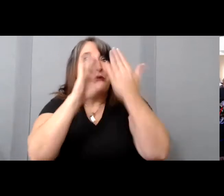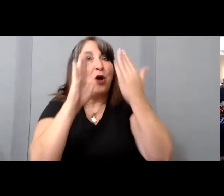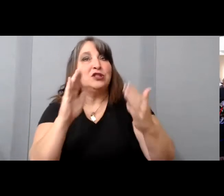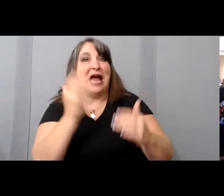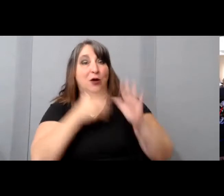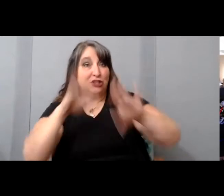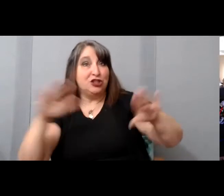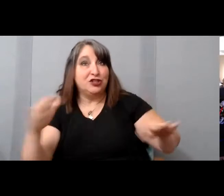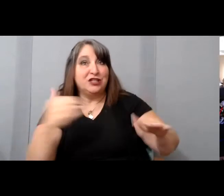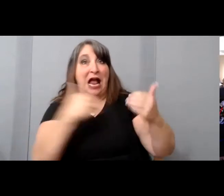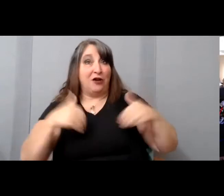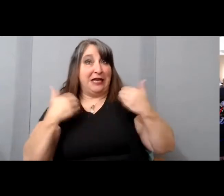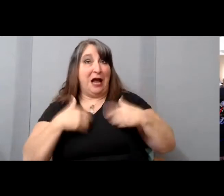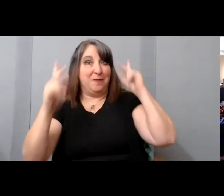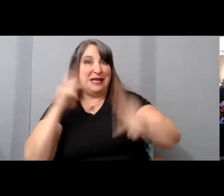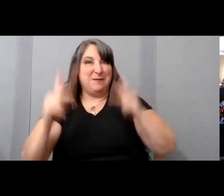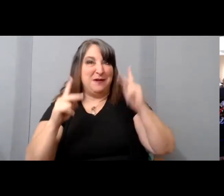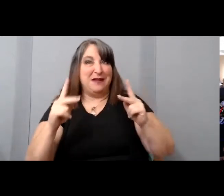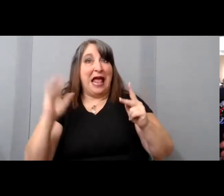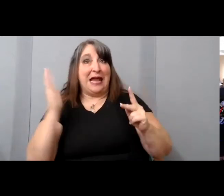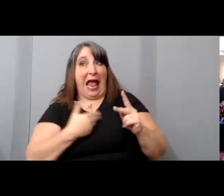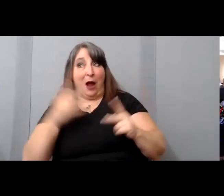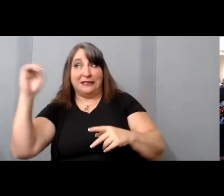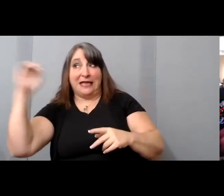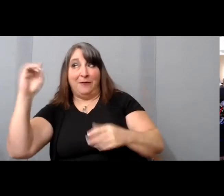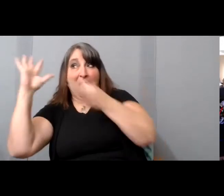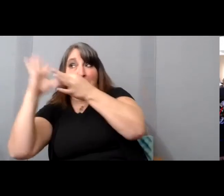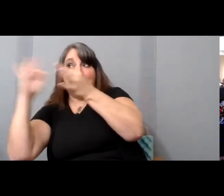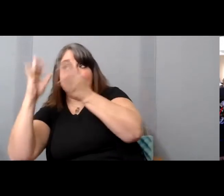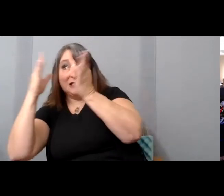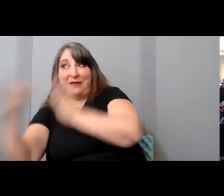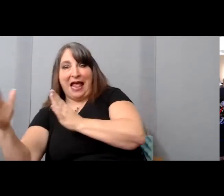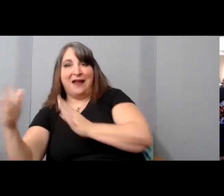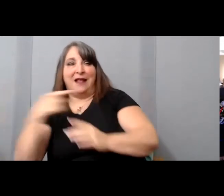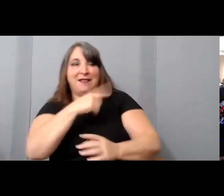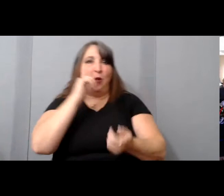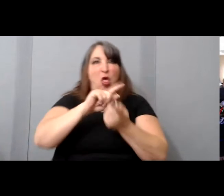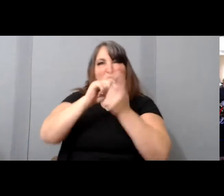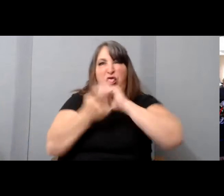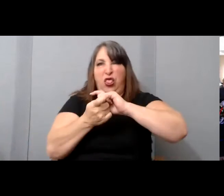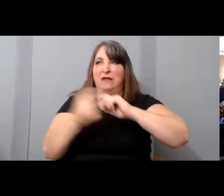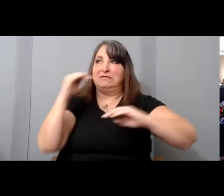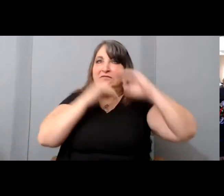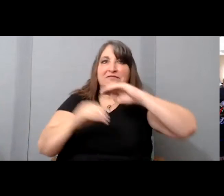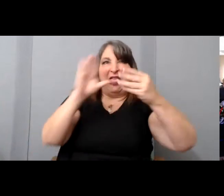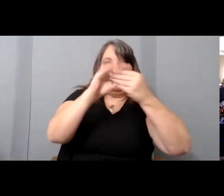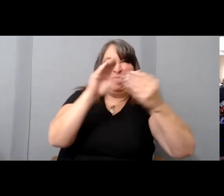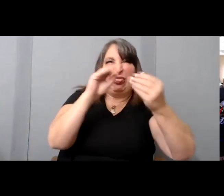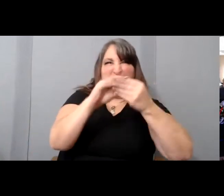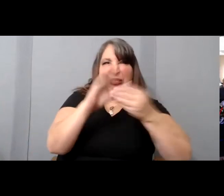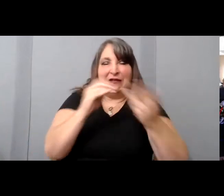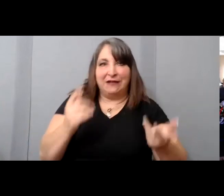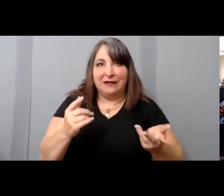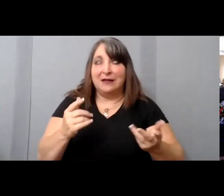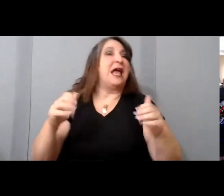people and take our message and fashion it in a direction that they want to go, with underlying realities that very little will change, but young people may